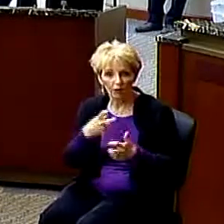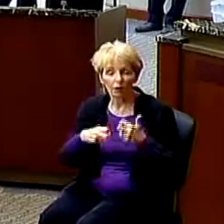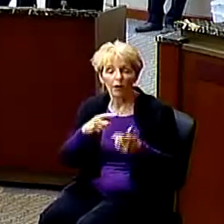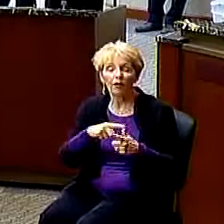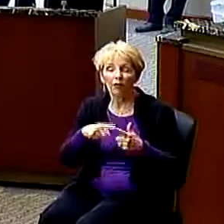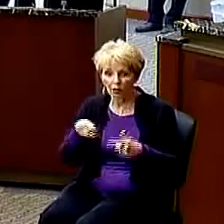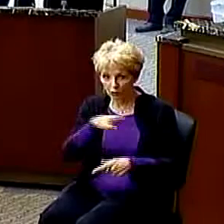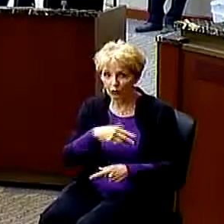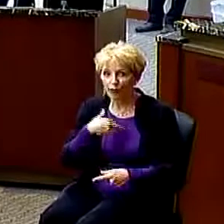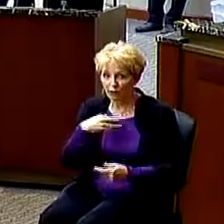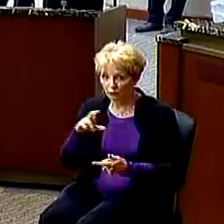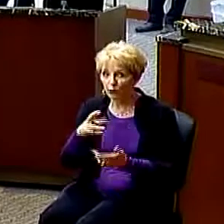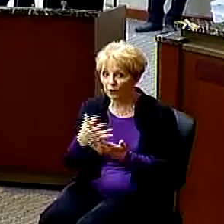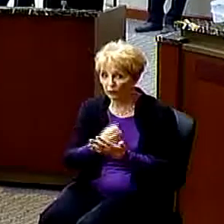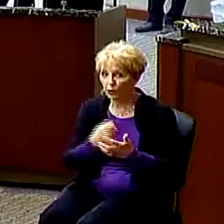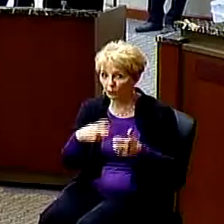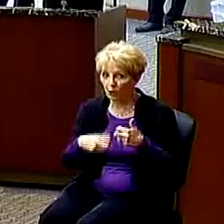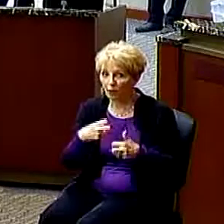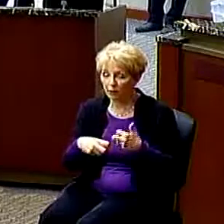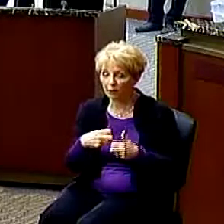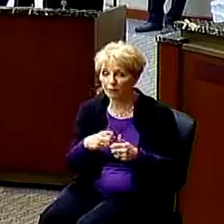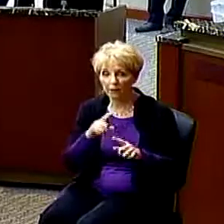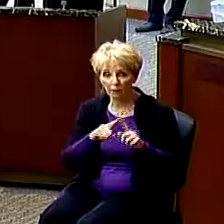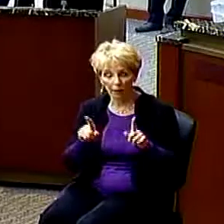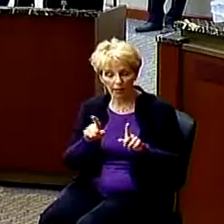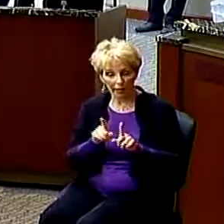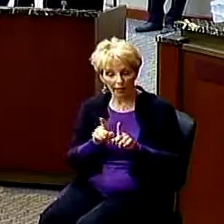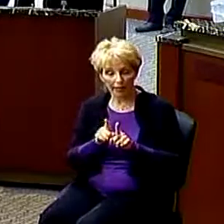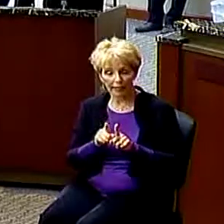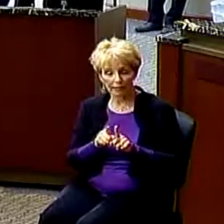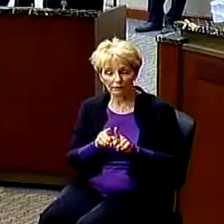have a revenue problem. But